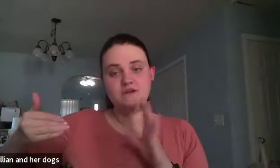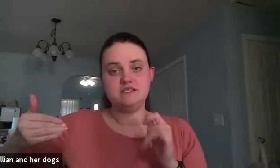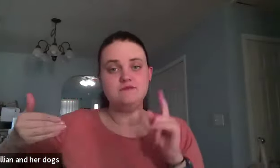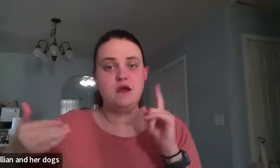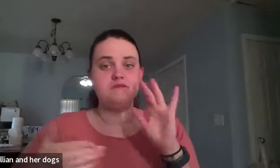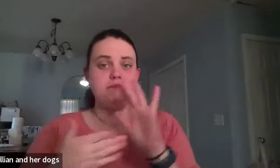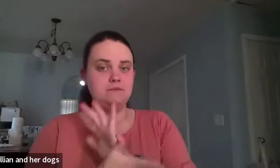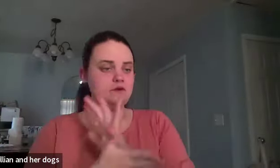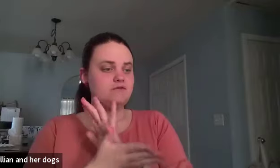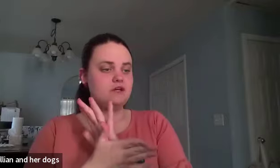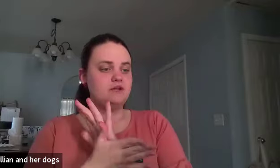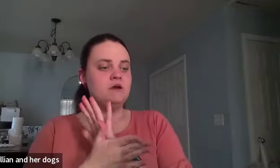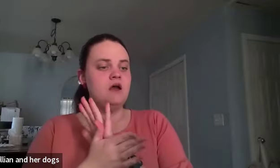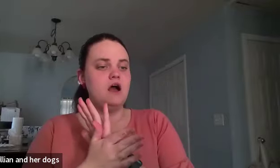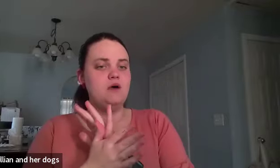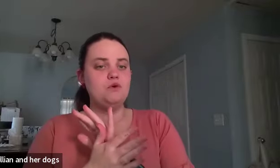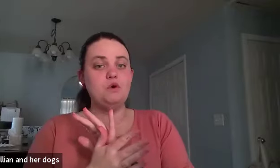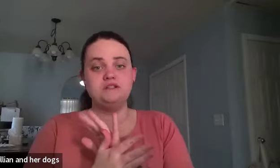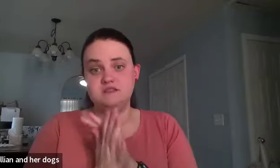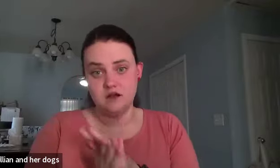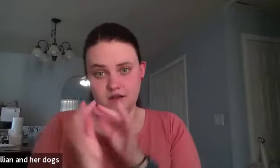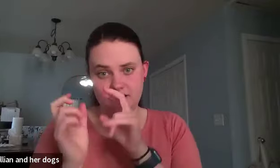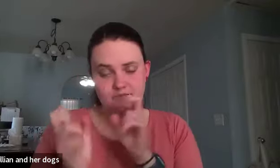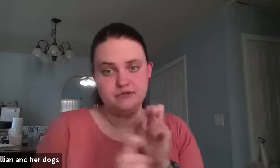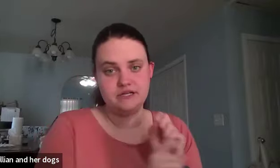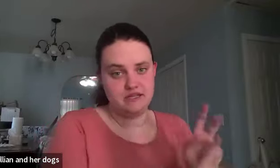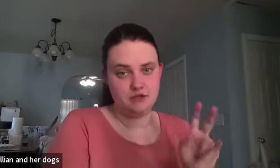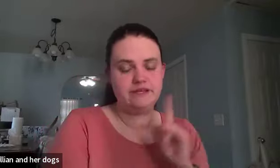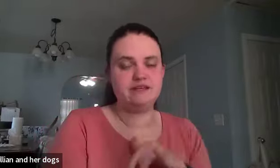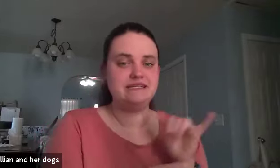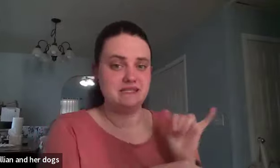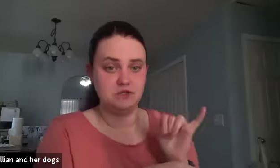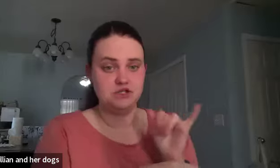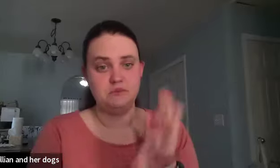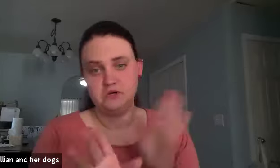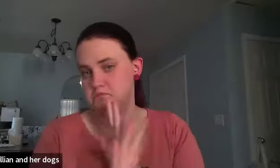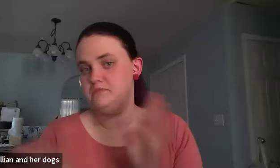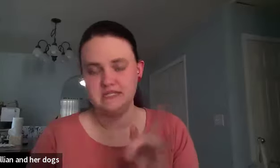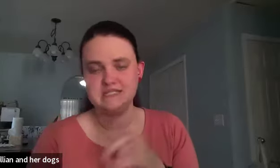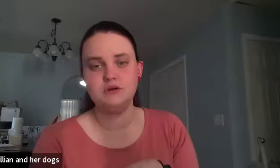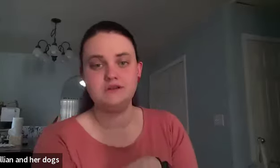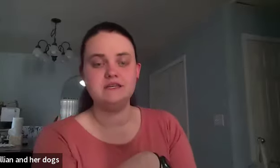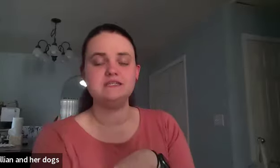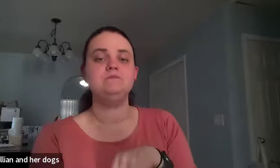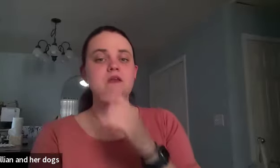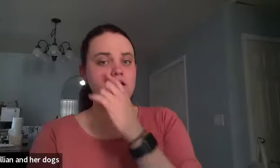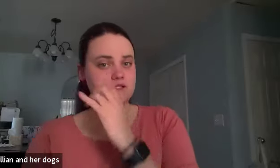of our list if you have the paper in front of you, the word duck. I'm gonna put it here because it is similar to bird, but it's still on our list.